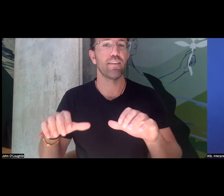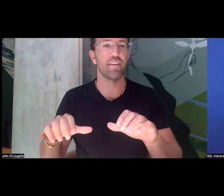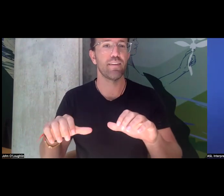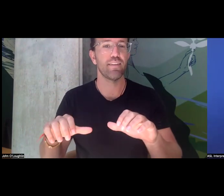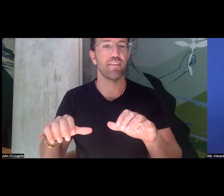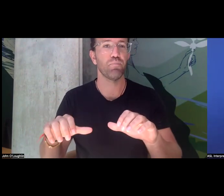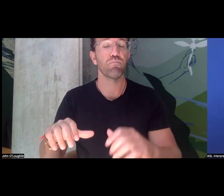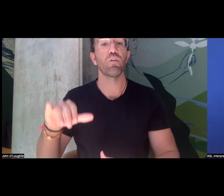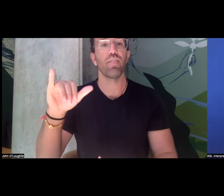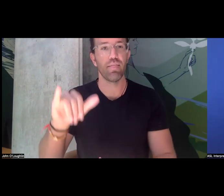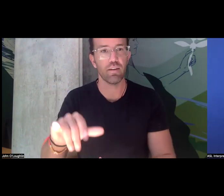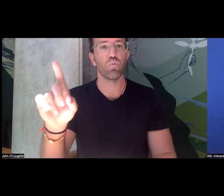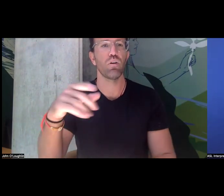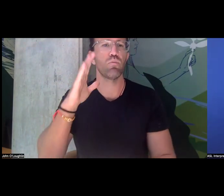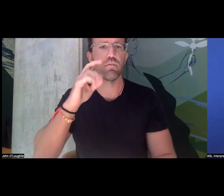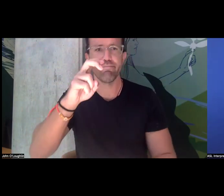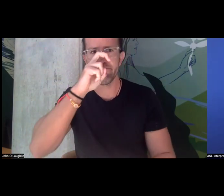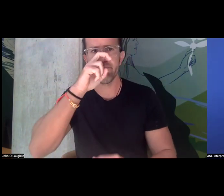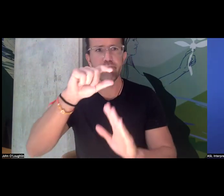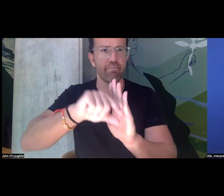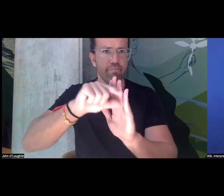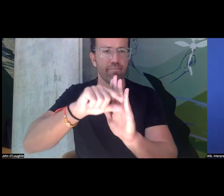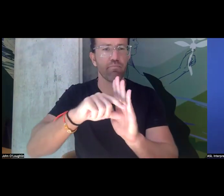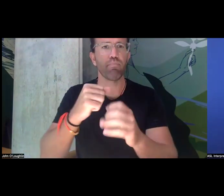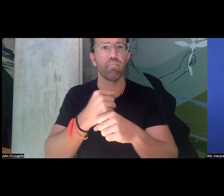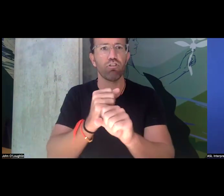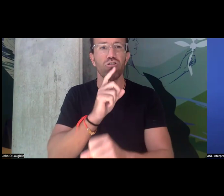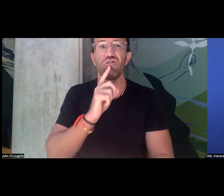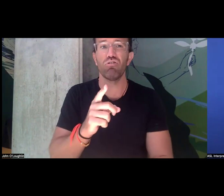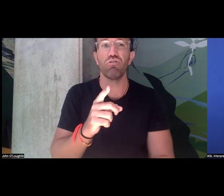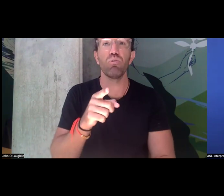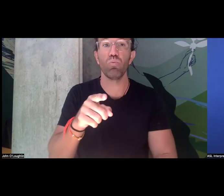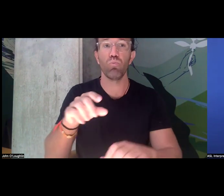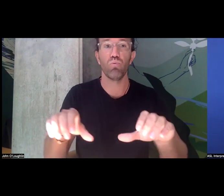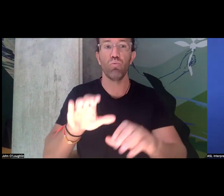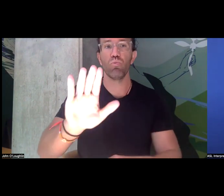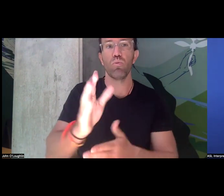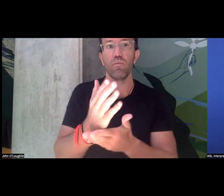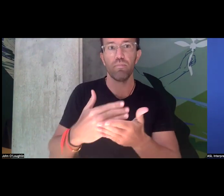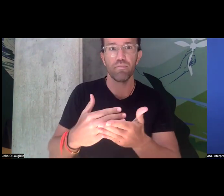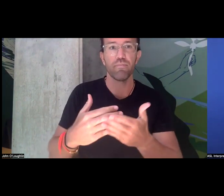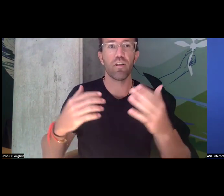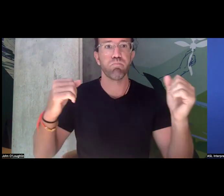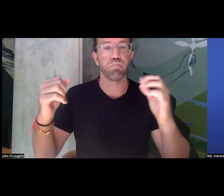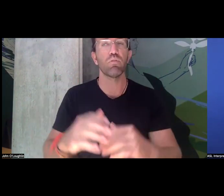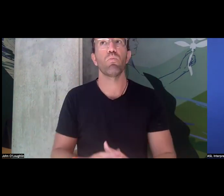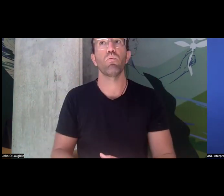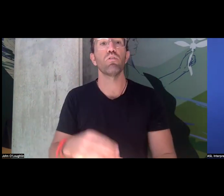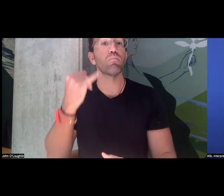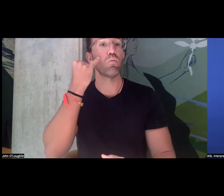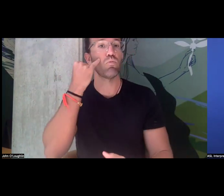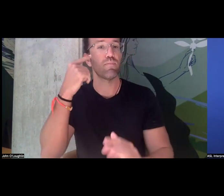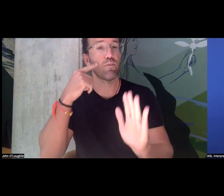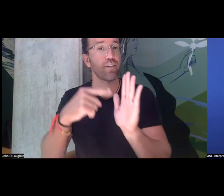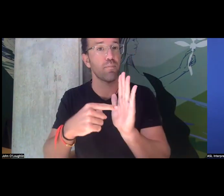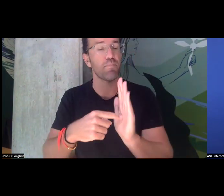project that we have in our online activities. And that's where I will grade things just to make sure that you